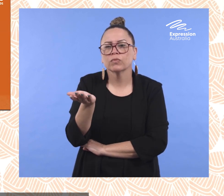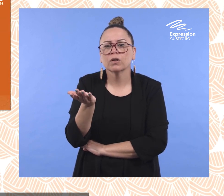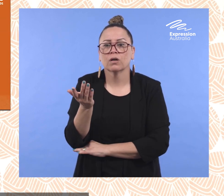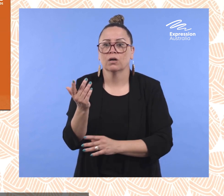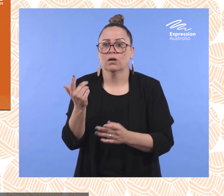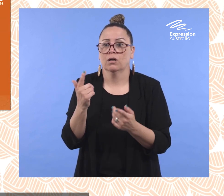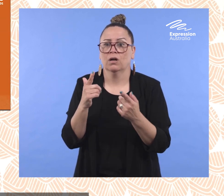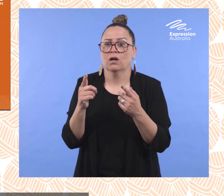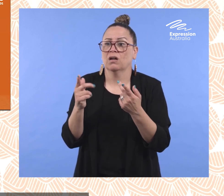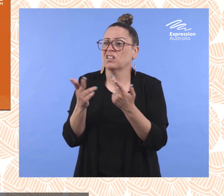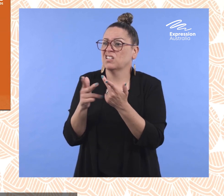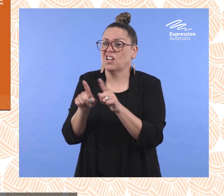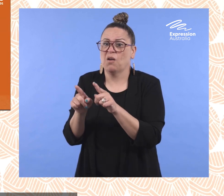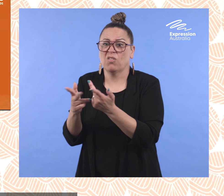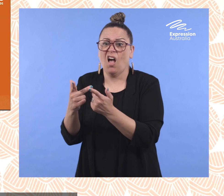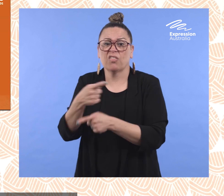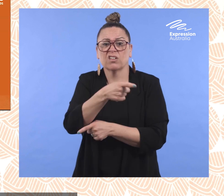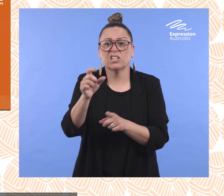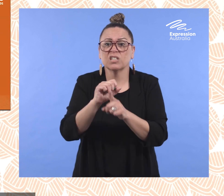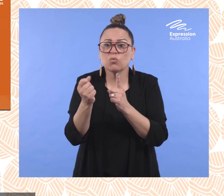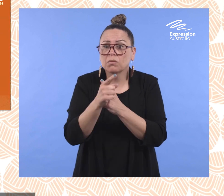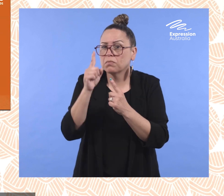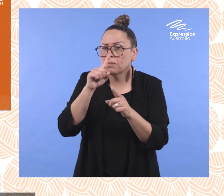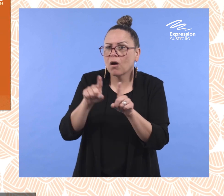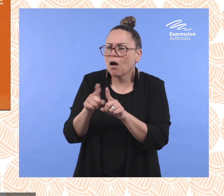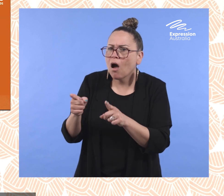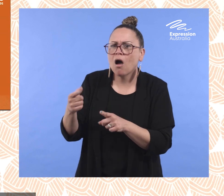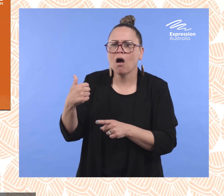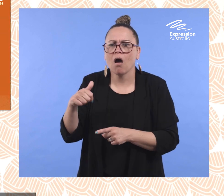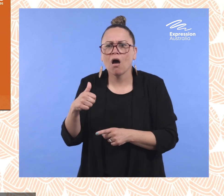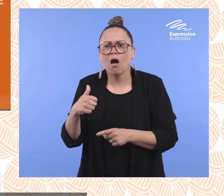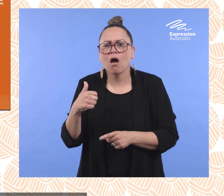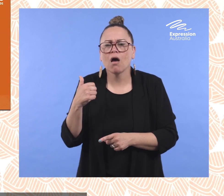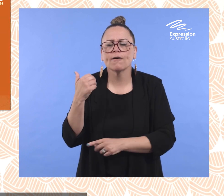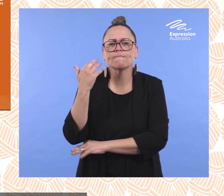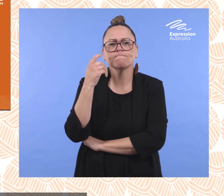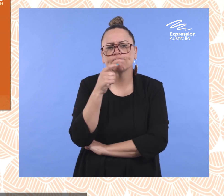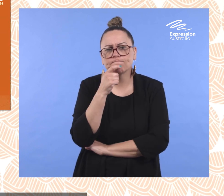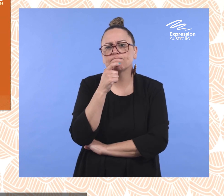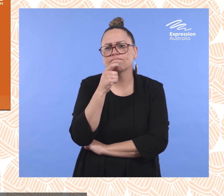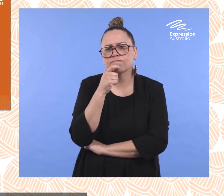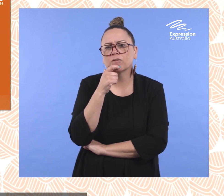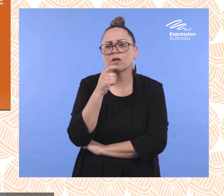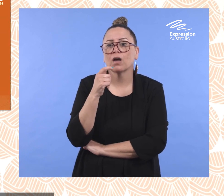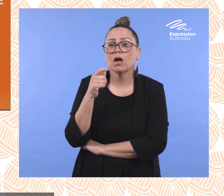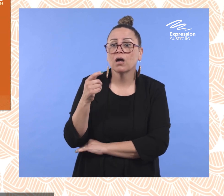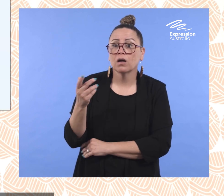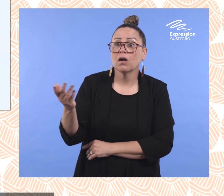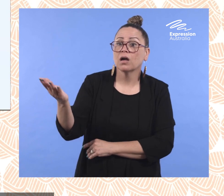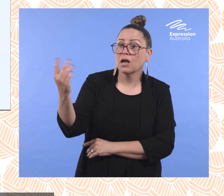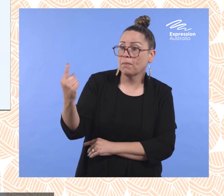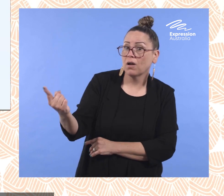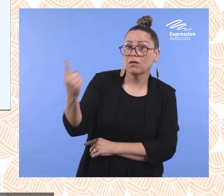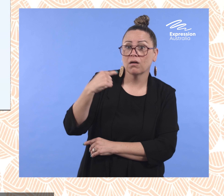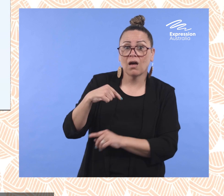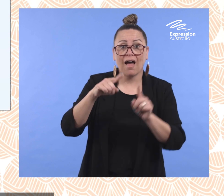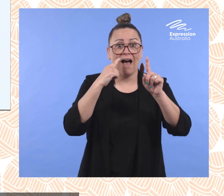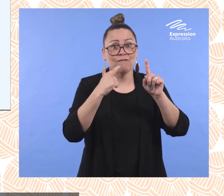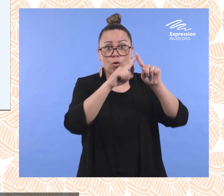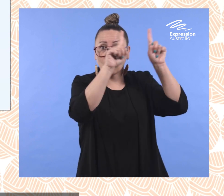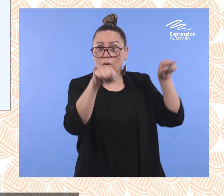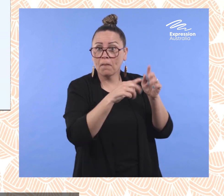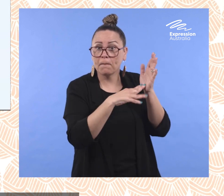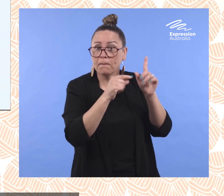and what I have done in other cases where people have said similar things to me is gone back and had a conversation around the map of